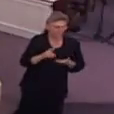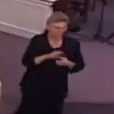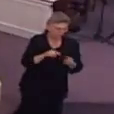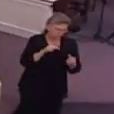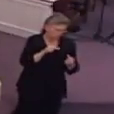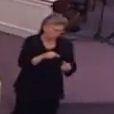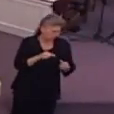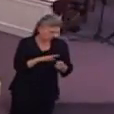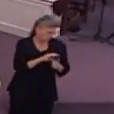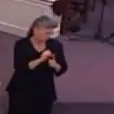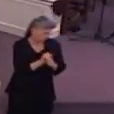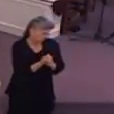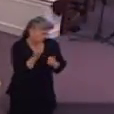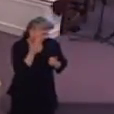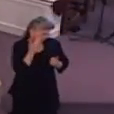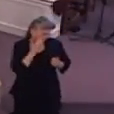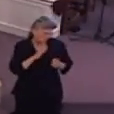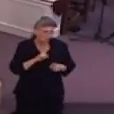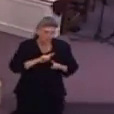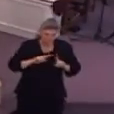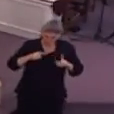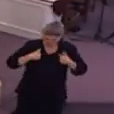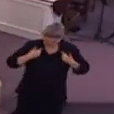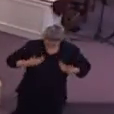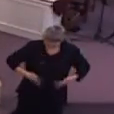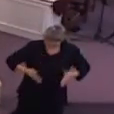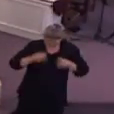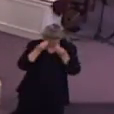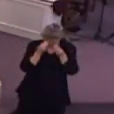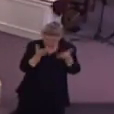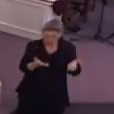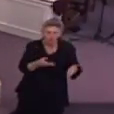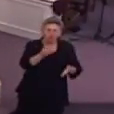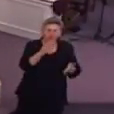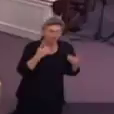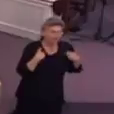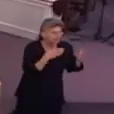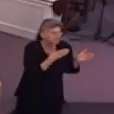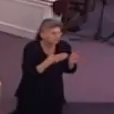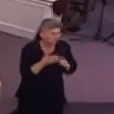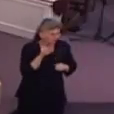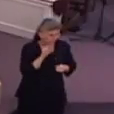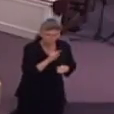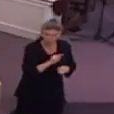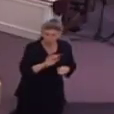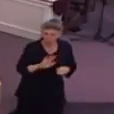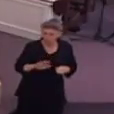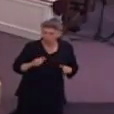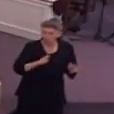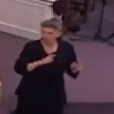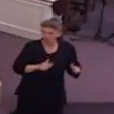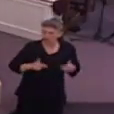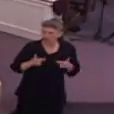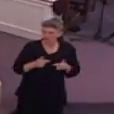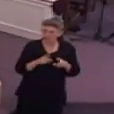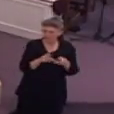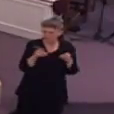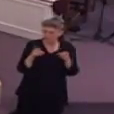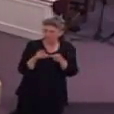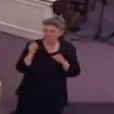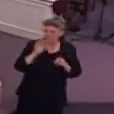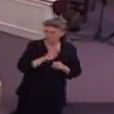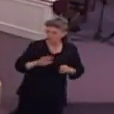struggling with and what the circumstances are, but I'm here to tell you God has a plan for your life, and that God has a place for your